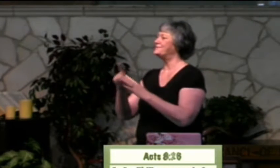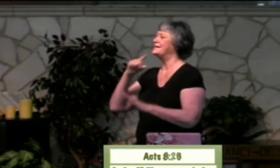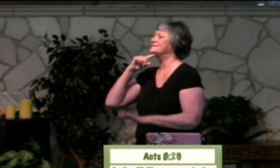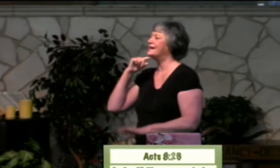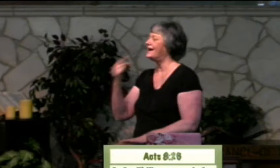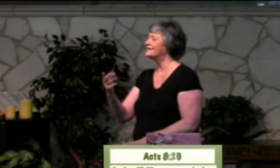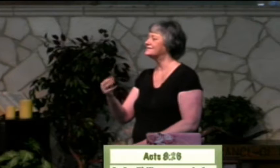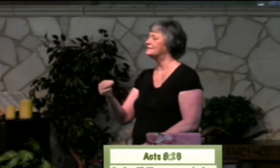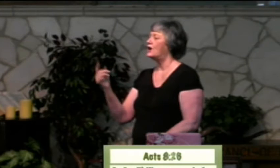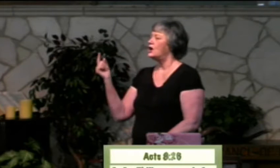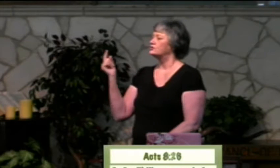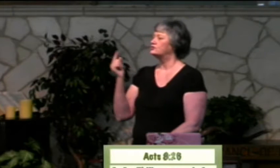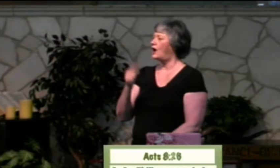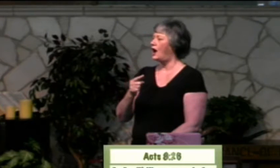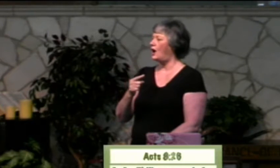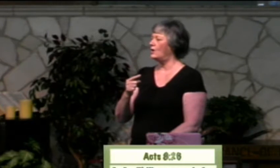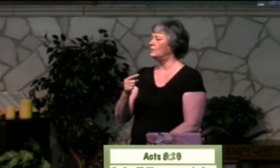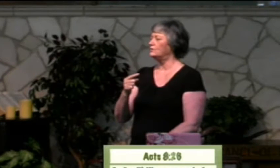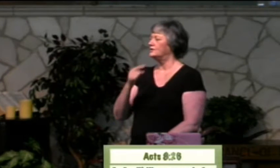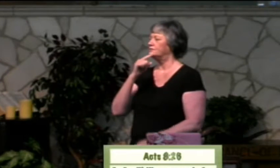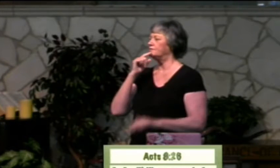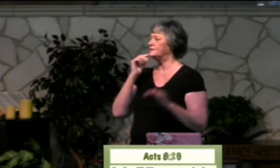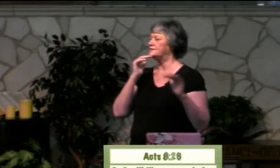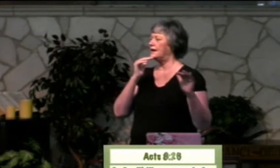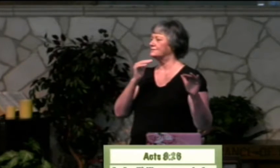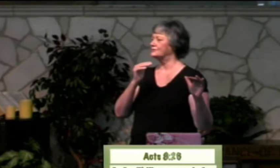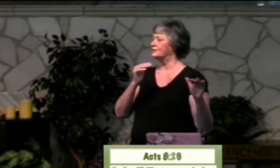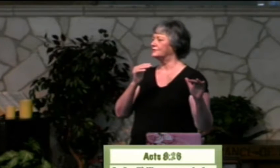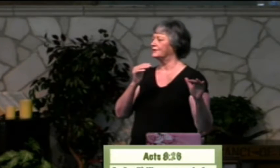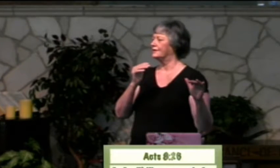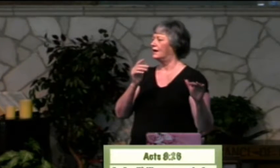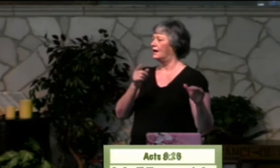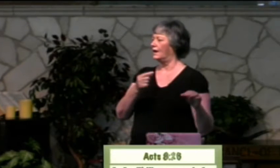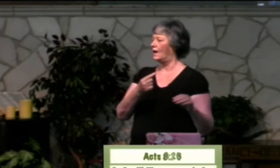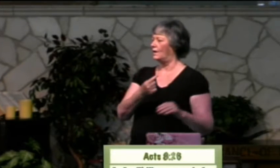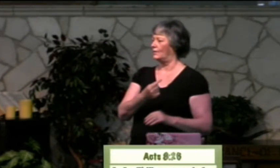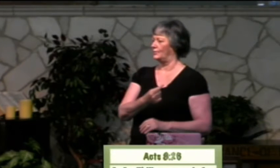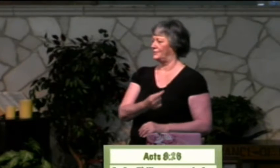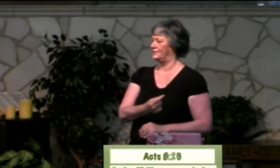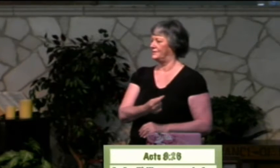and tells him, go to the desert alone.